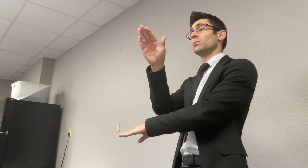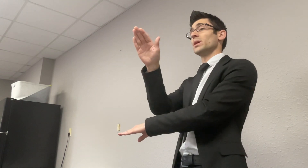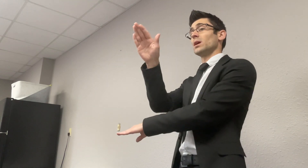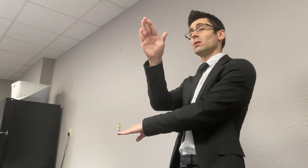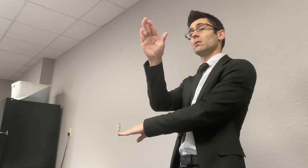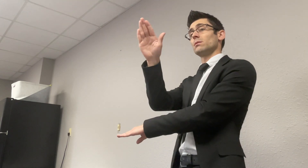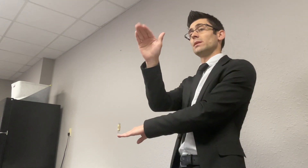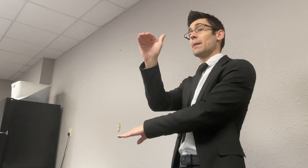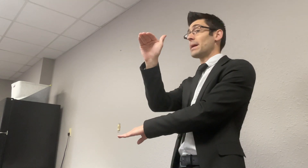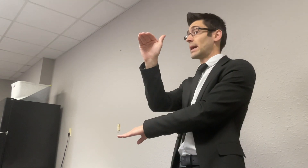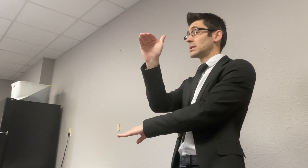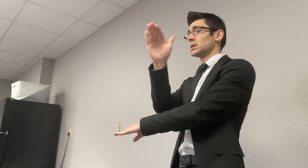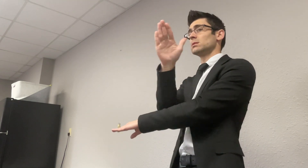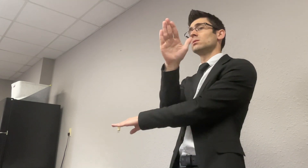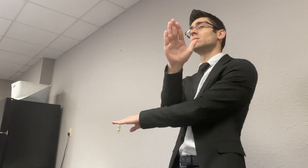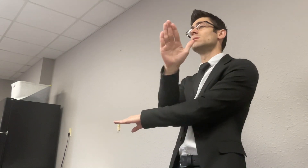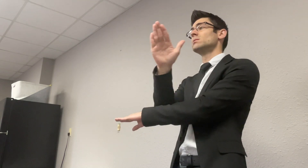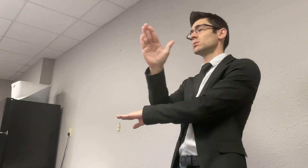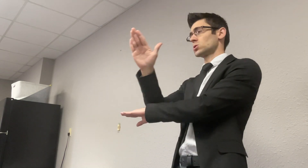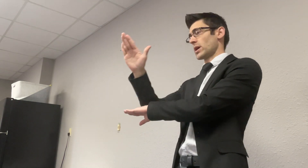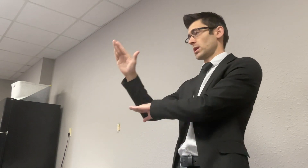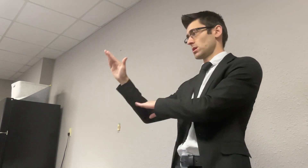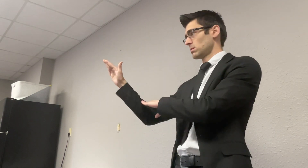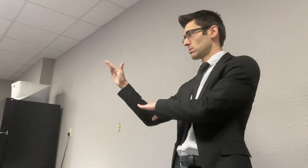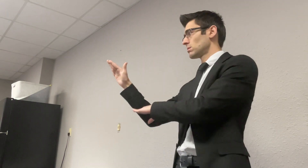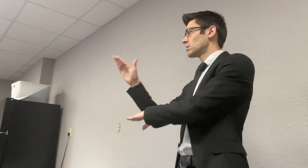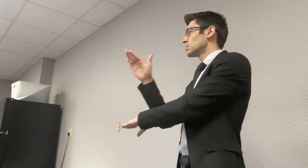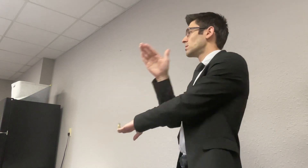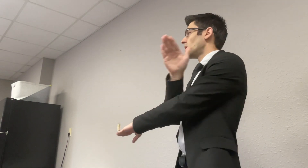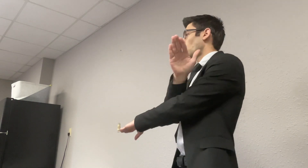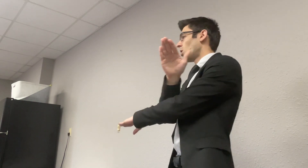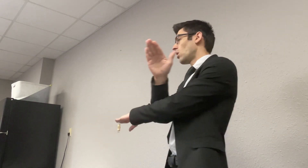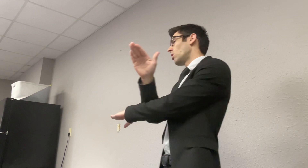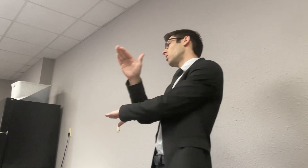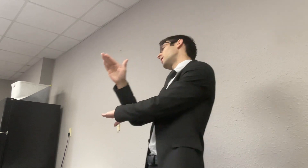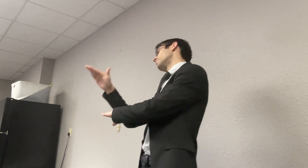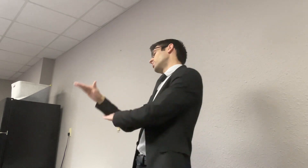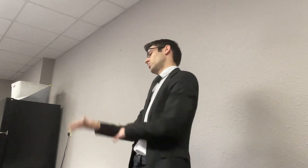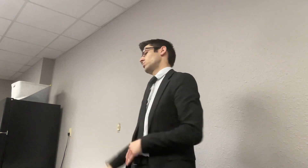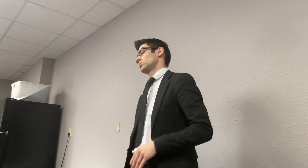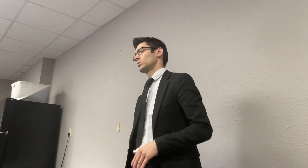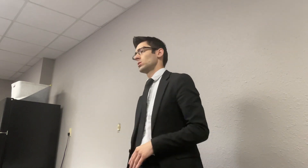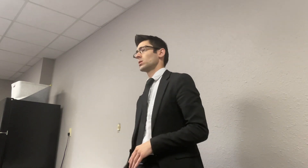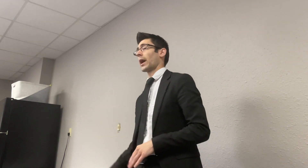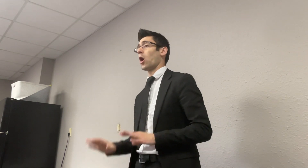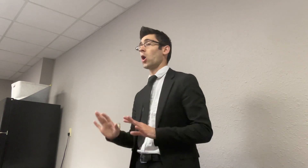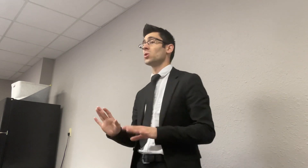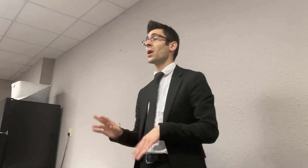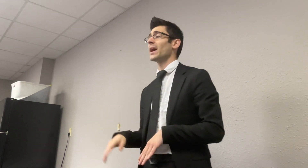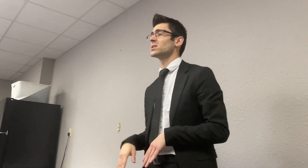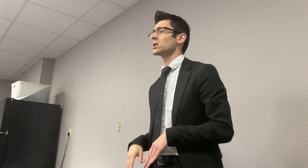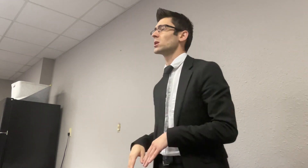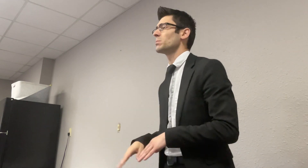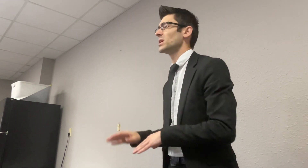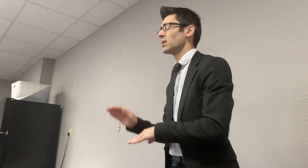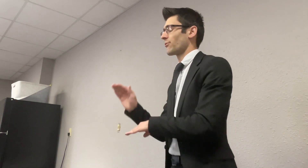be not bent, straight. All afternoon. Okay, all night is a little bit different.